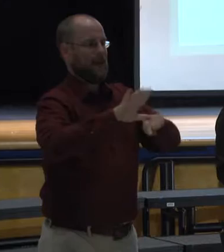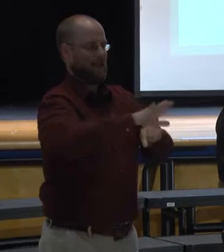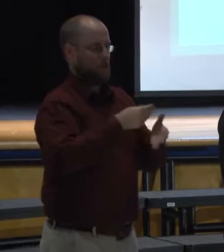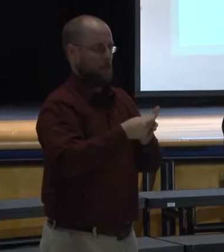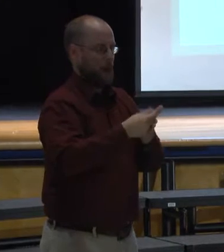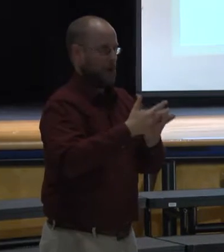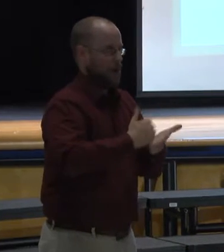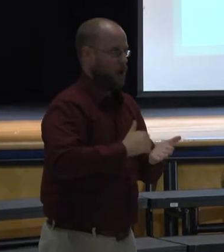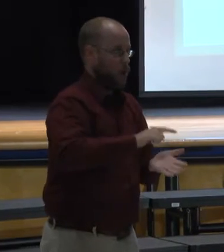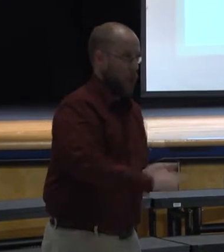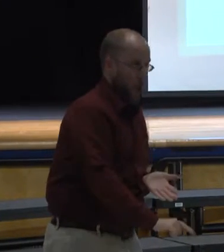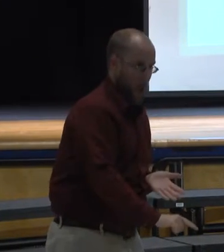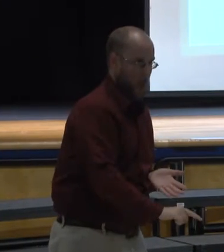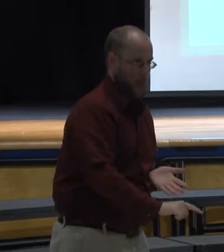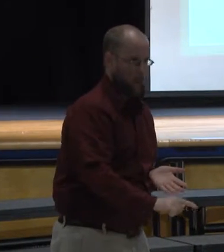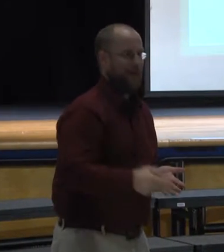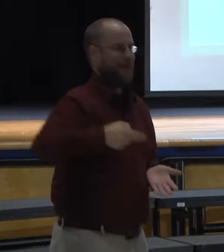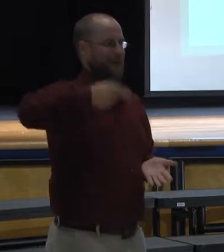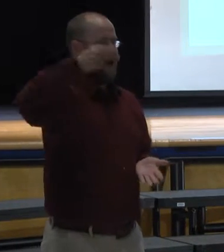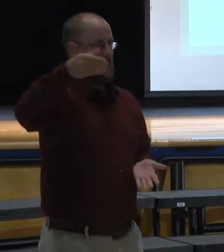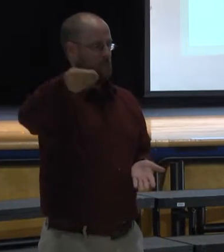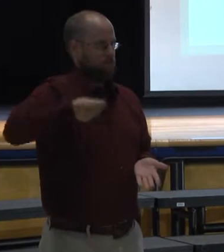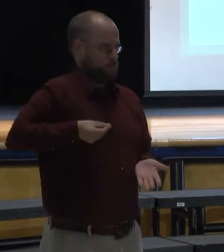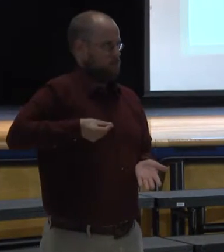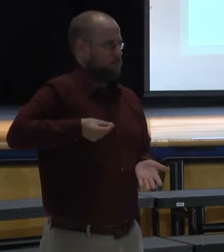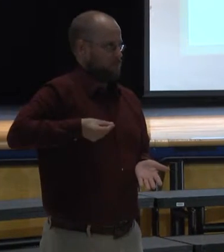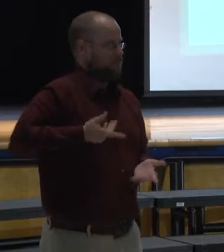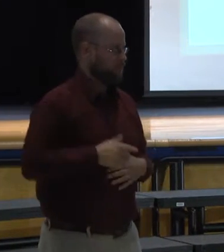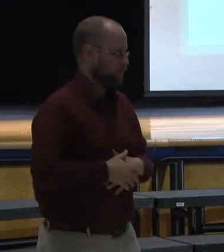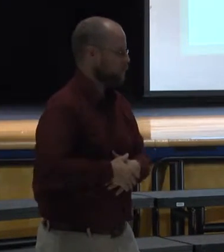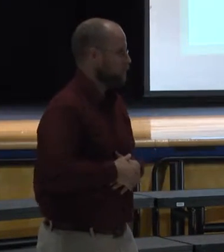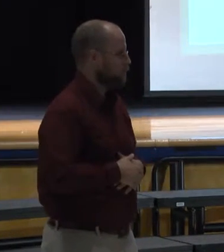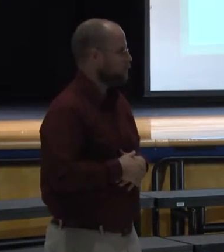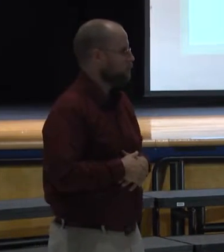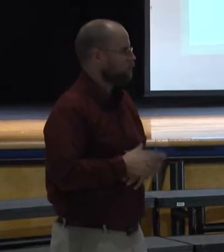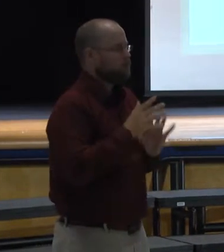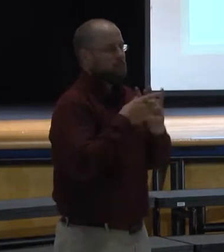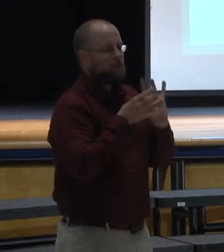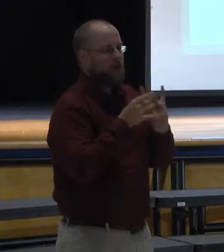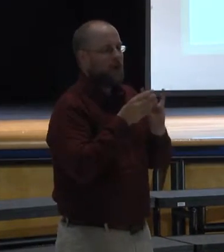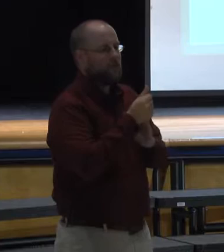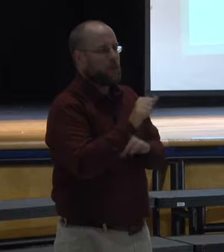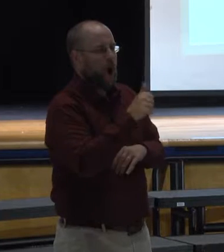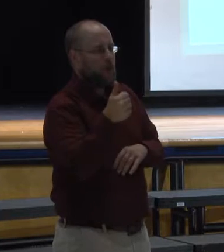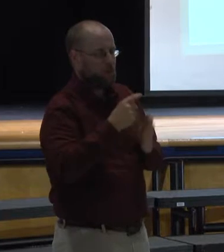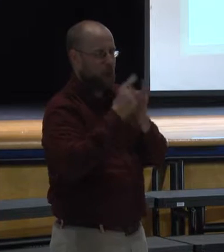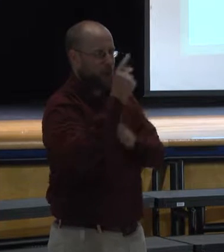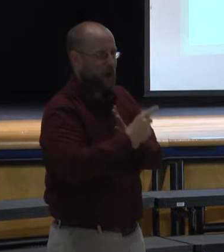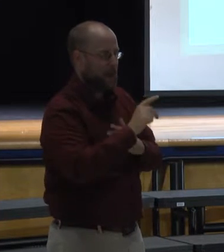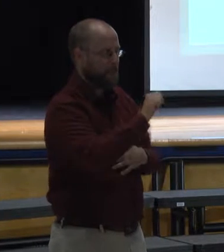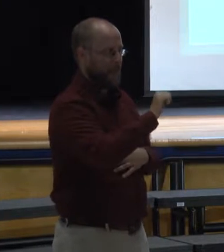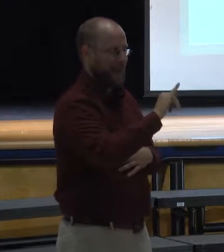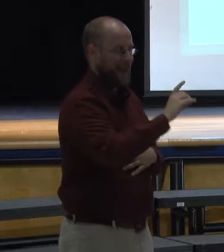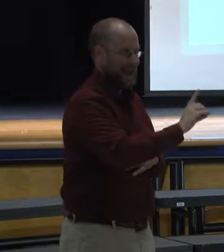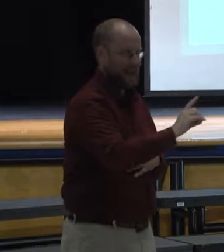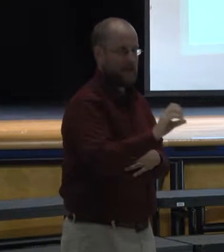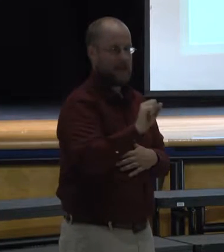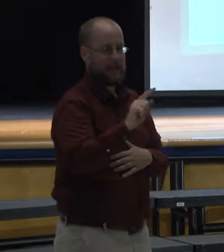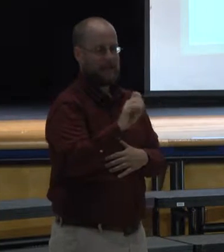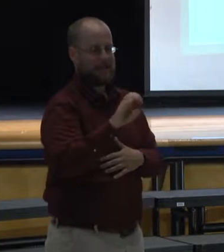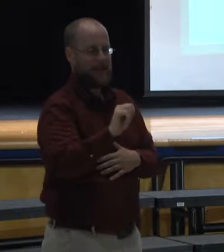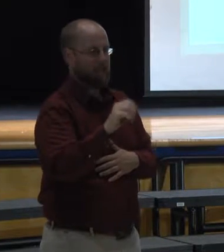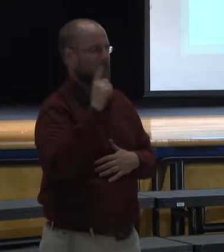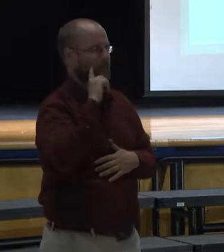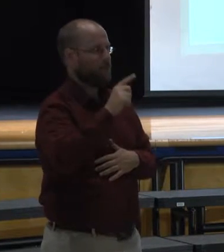process. We mentioned a couple other programs, AIMS and STEM, which are for high achieving